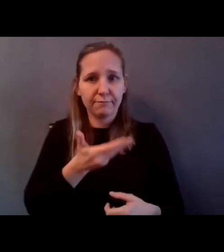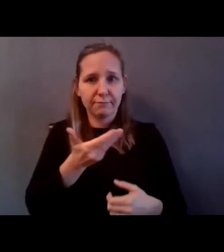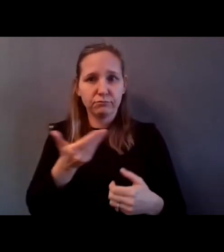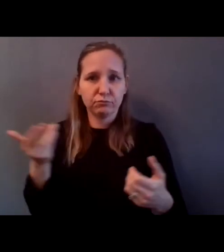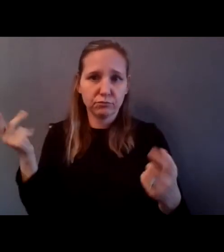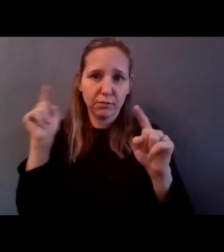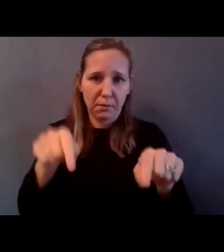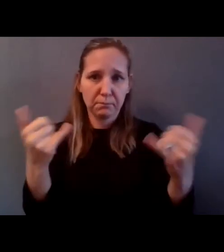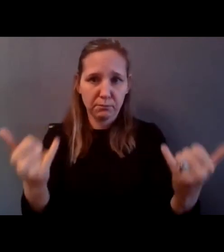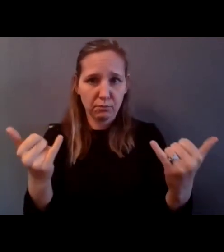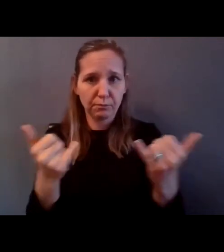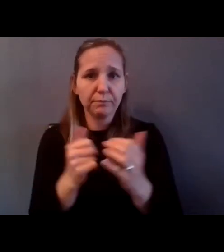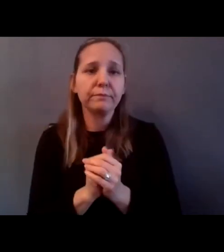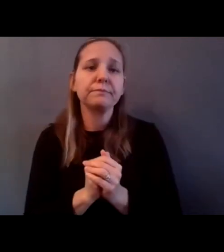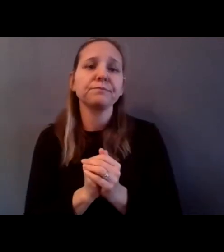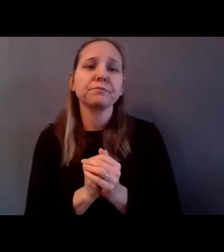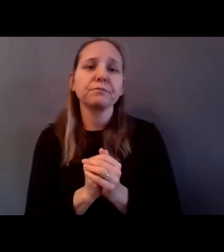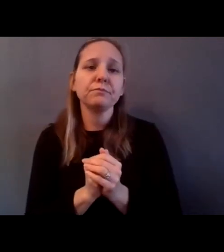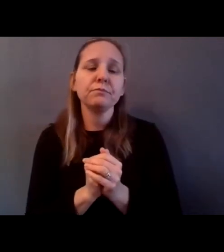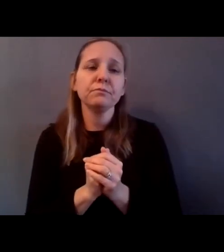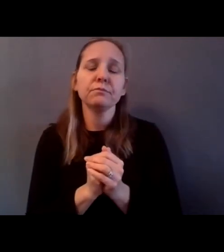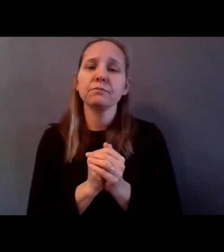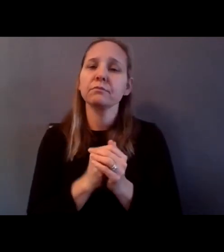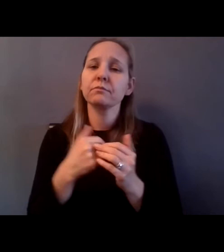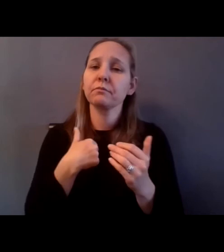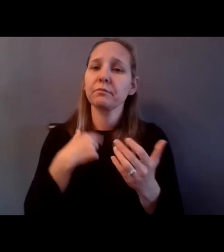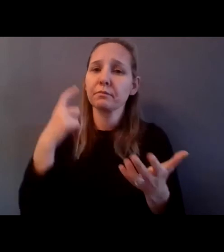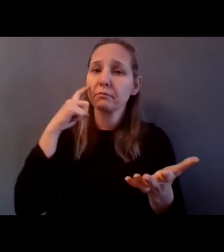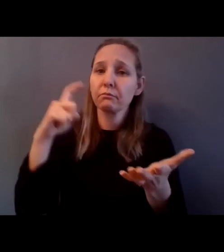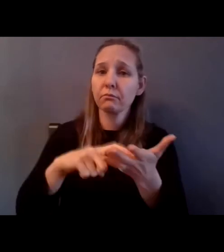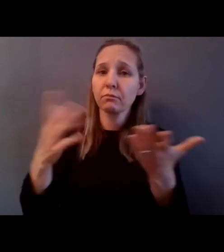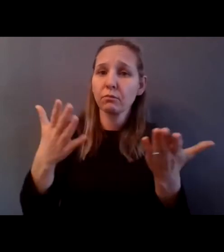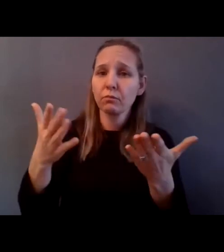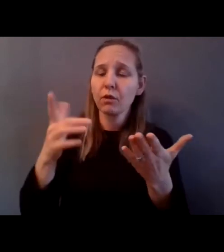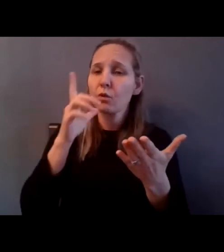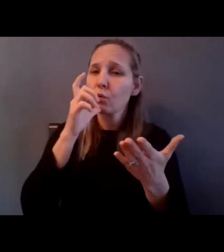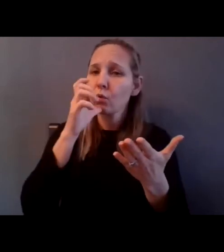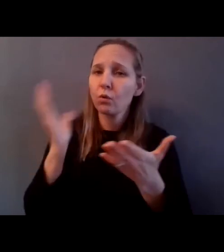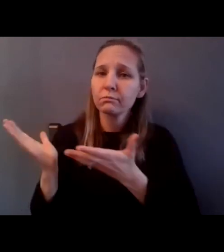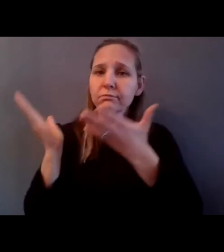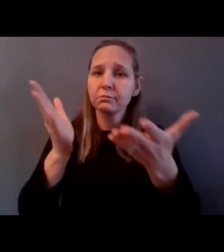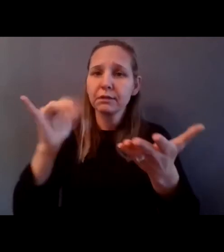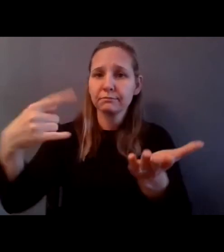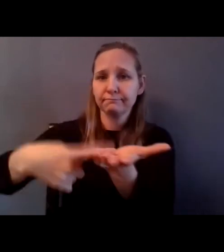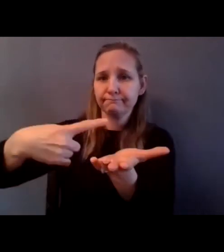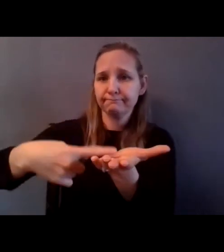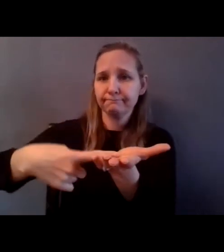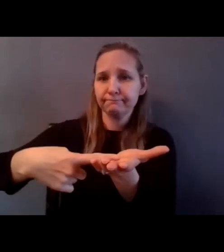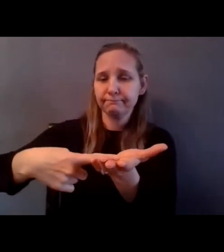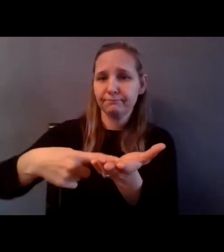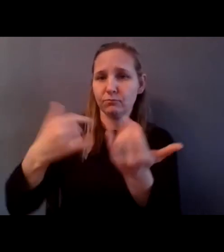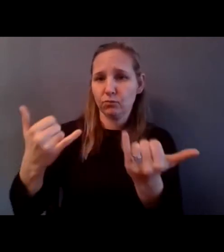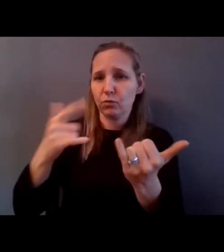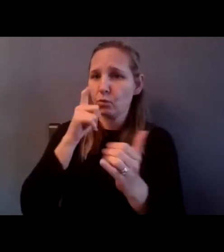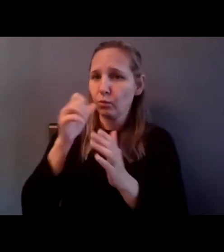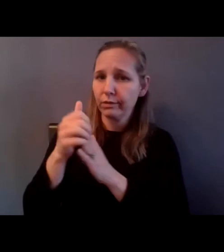today. I wanted to acknowledge the leadership in bringing this conversation and this focus together today. And